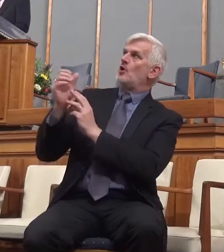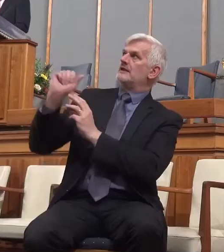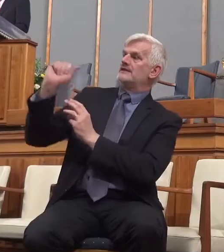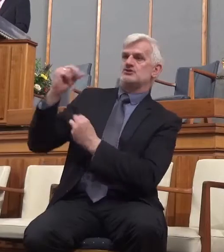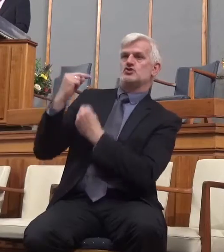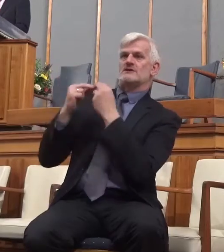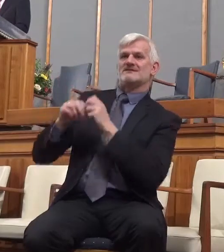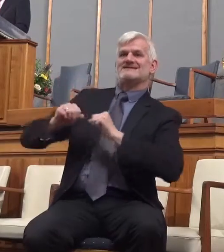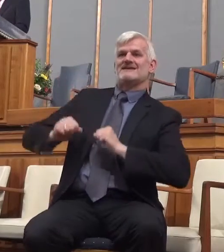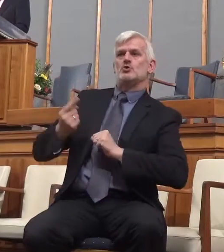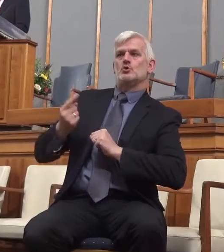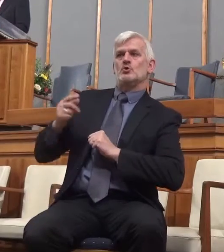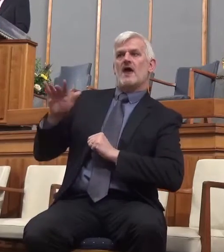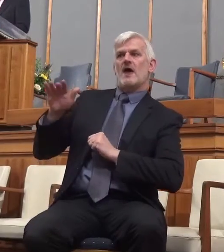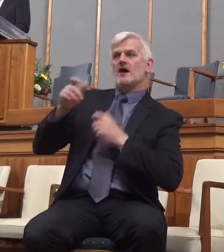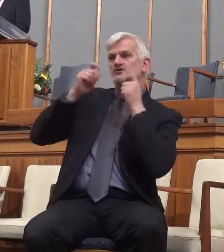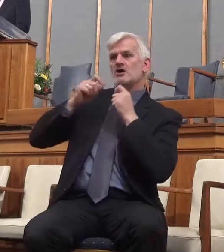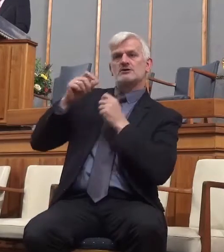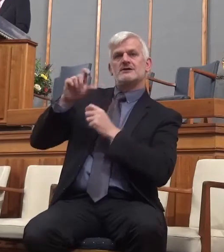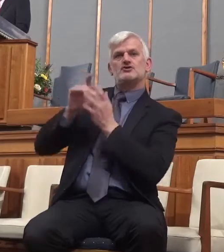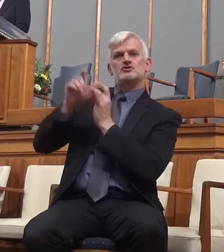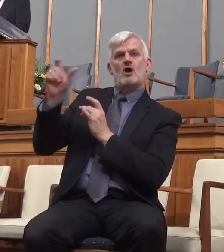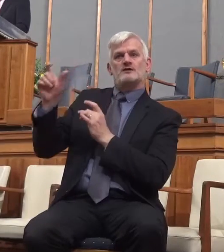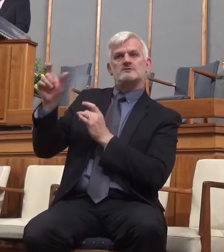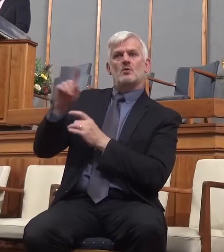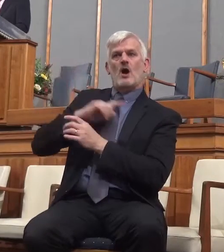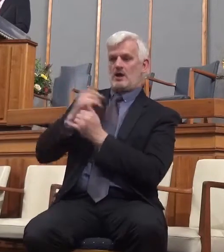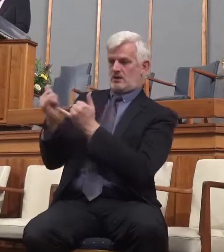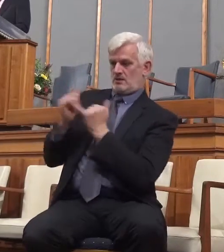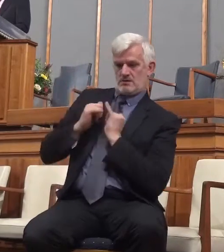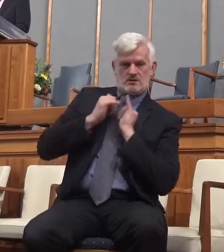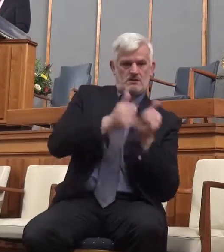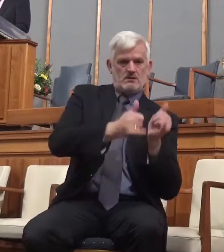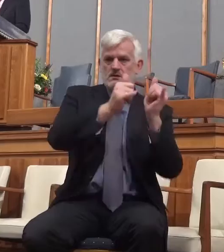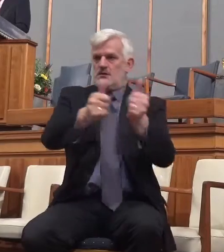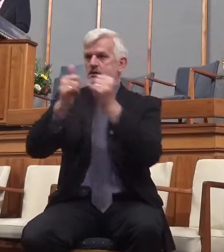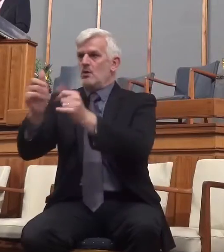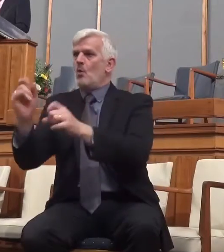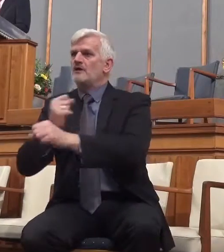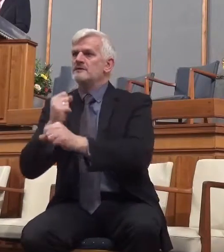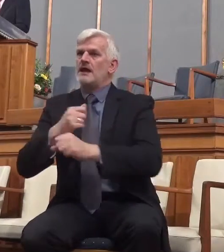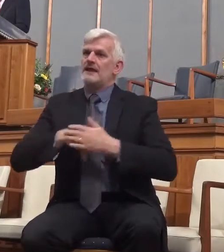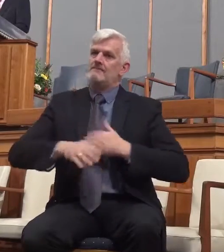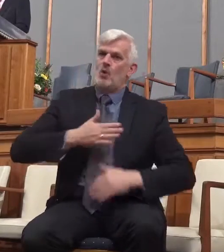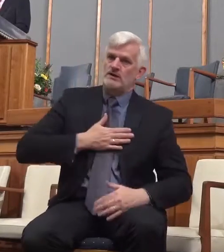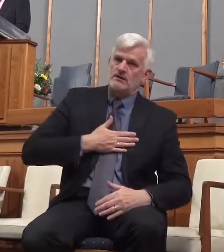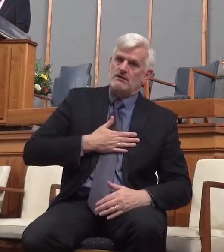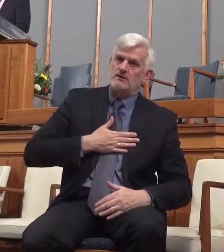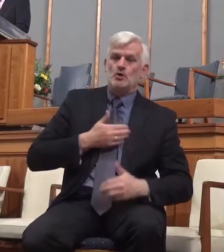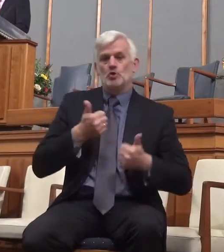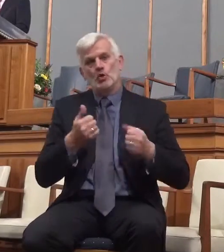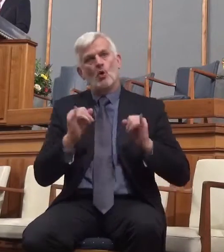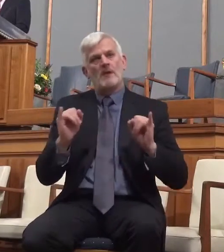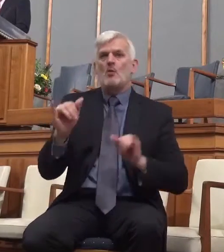every one may receive the things done in his body, according to that he hath done, whether it be good or